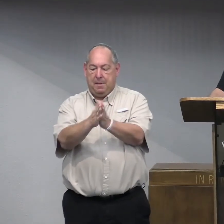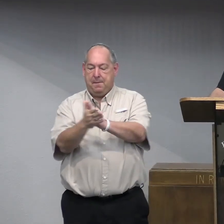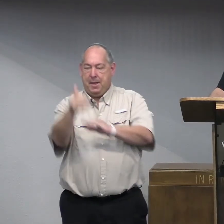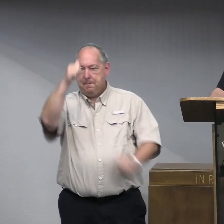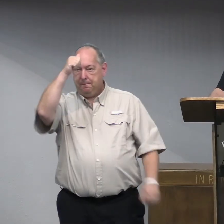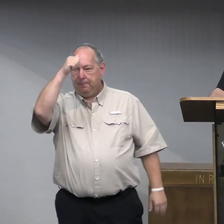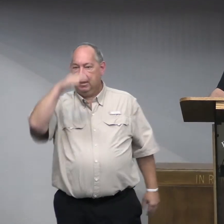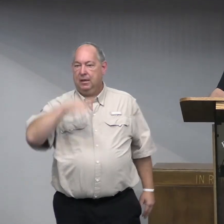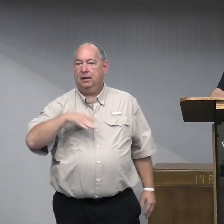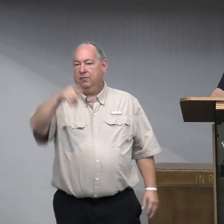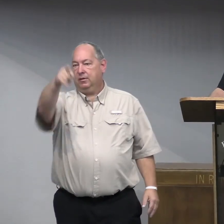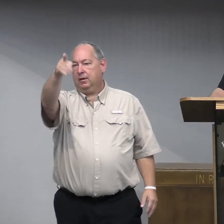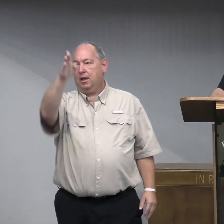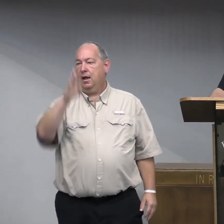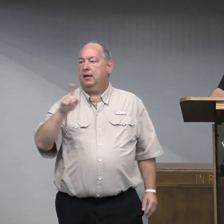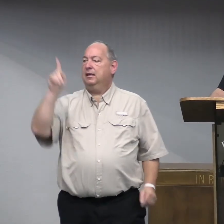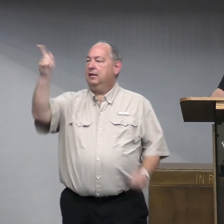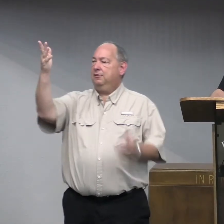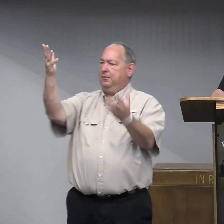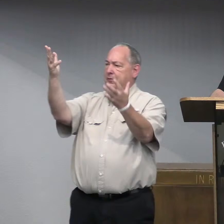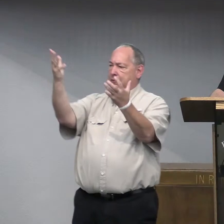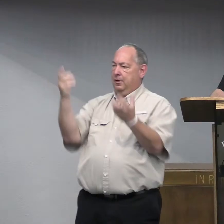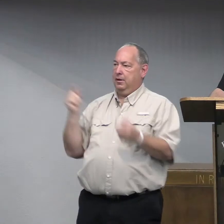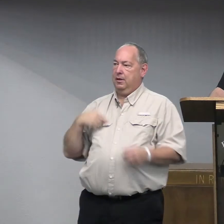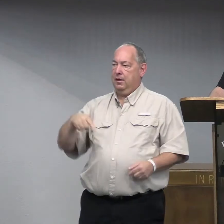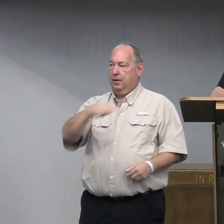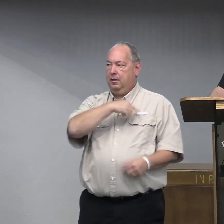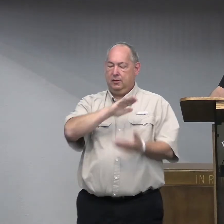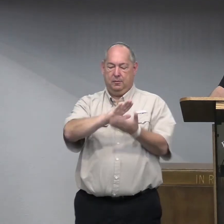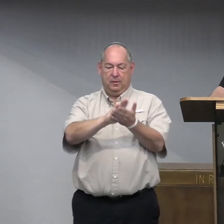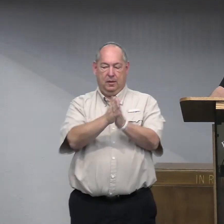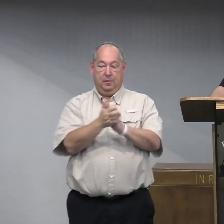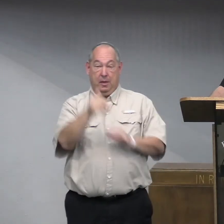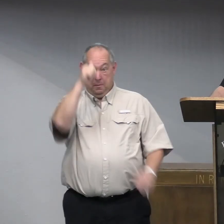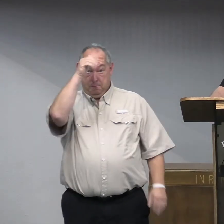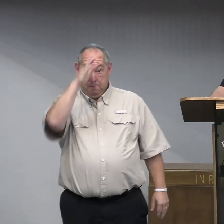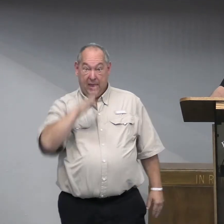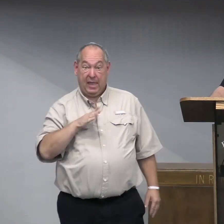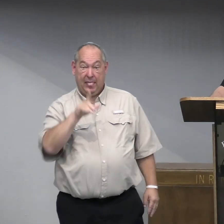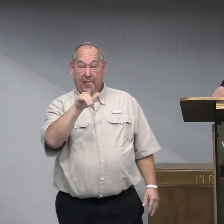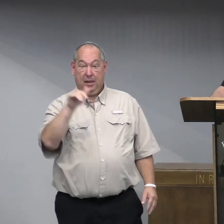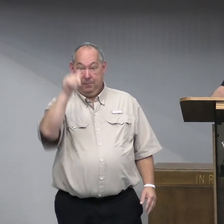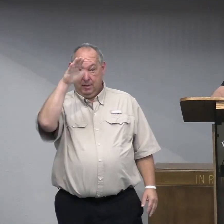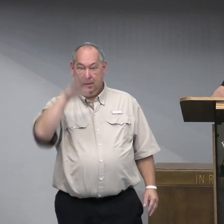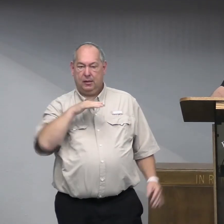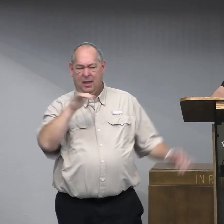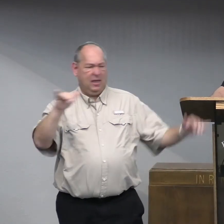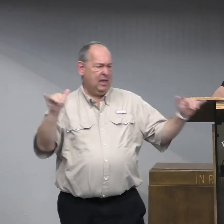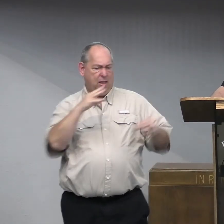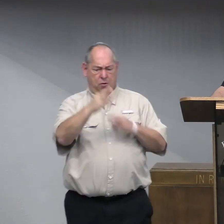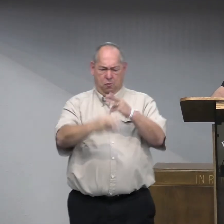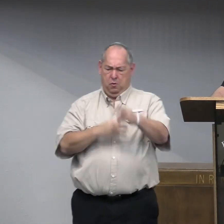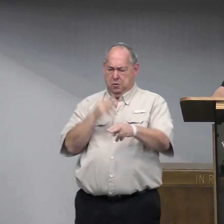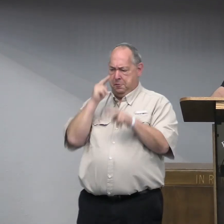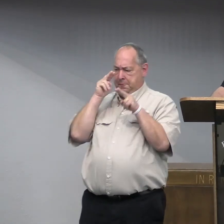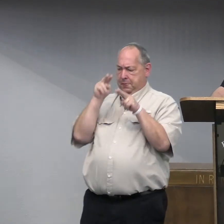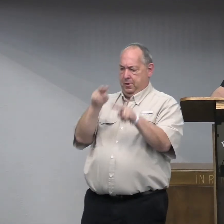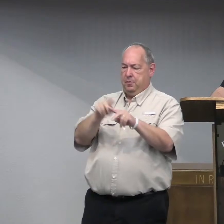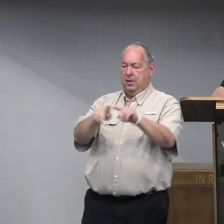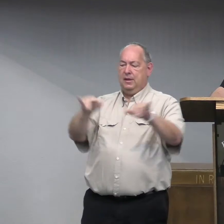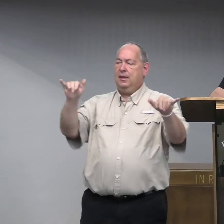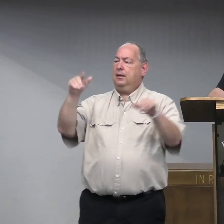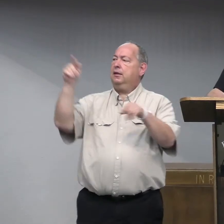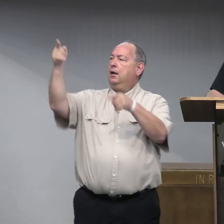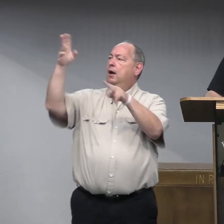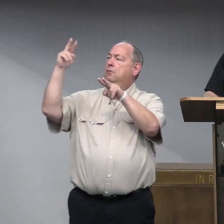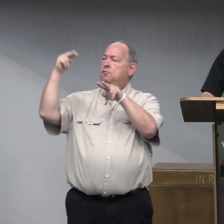men of God that he desires us to be. Manly men, not as the world sees it, but as